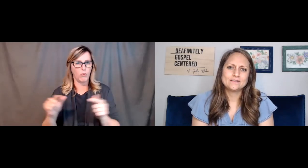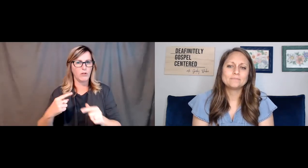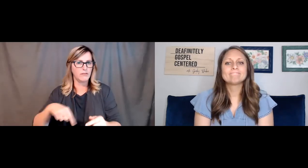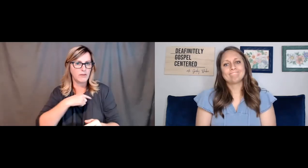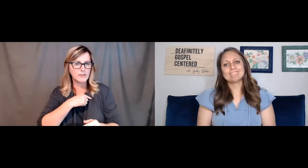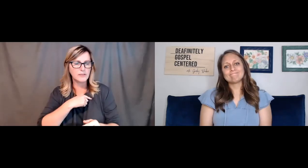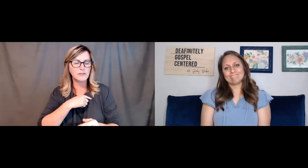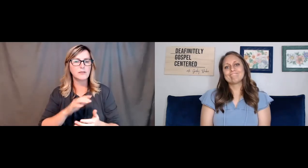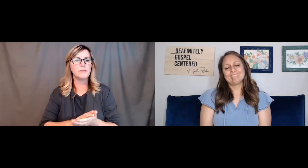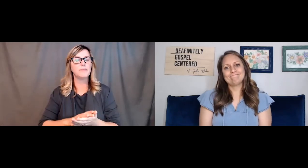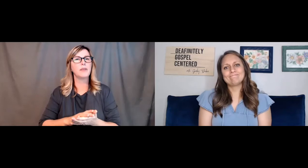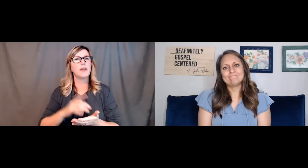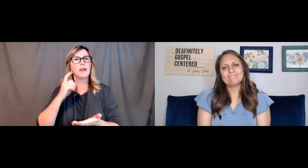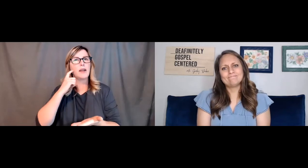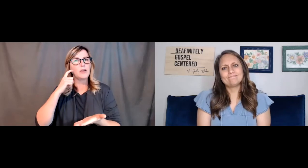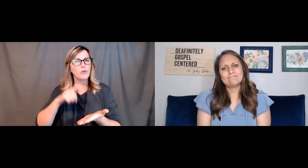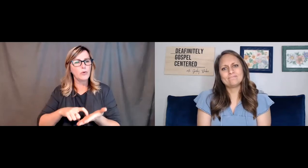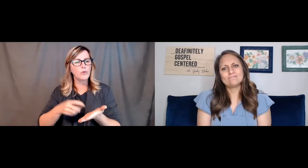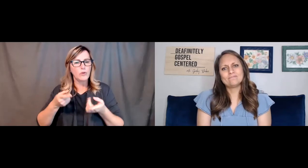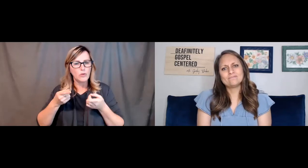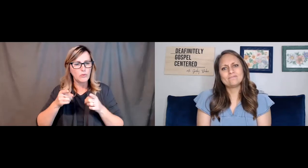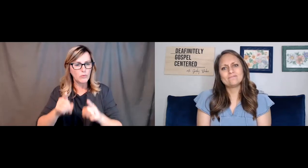It was a tough year for all of us.